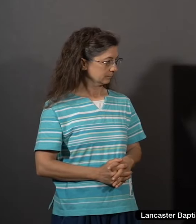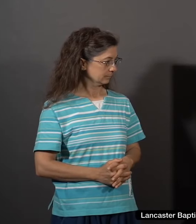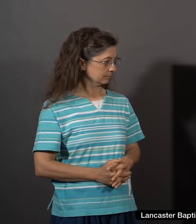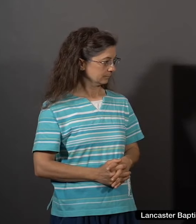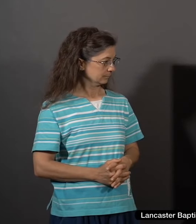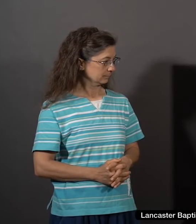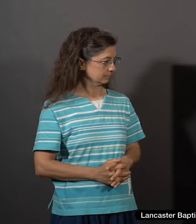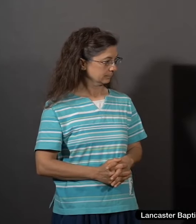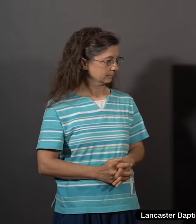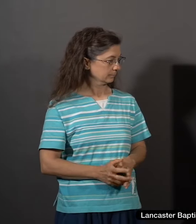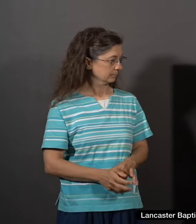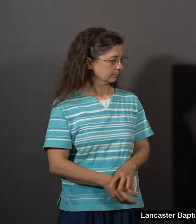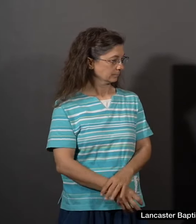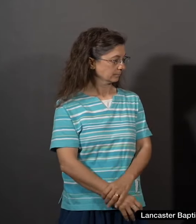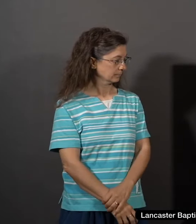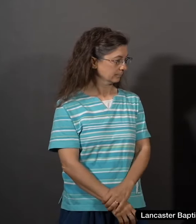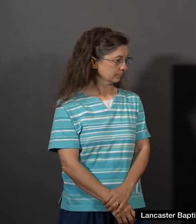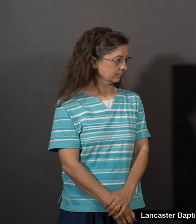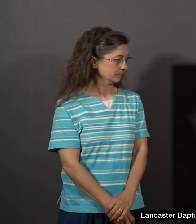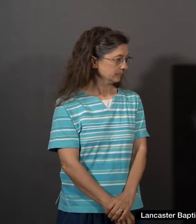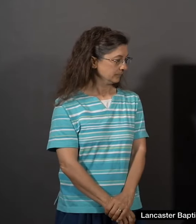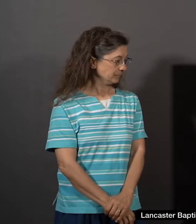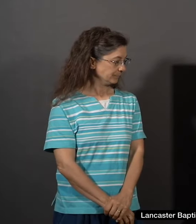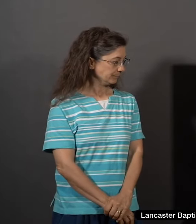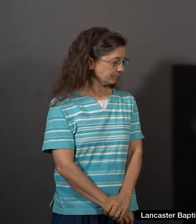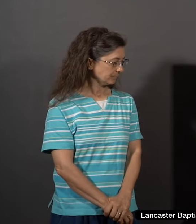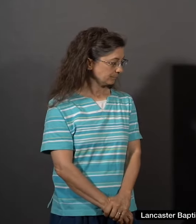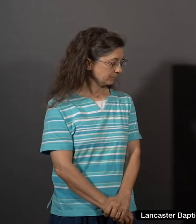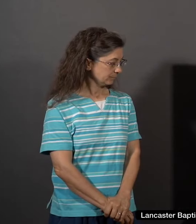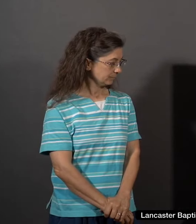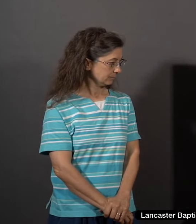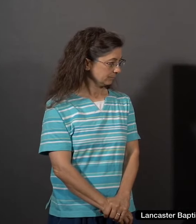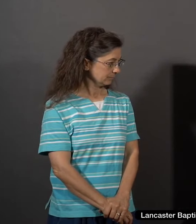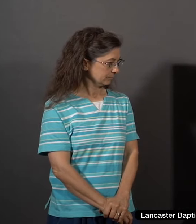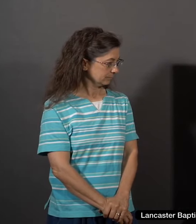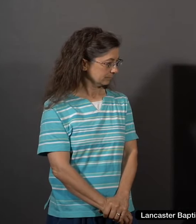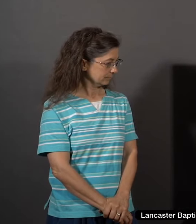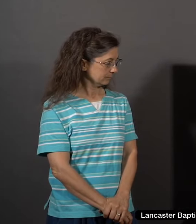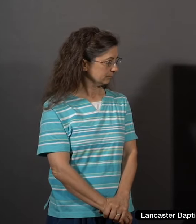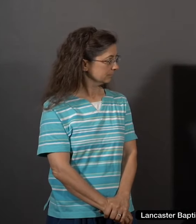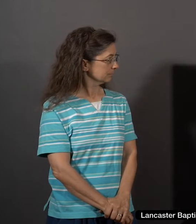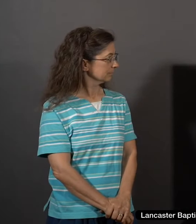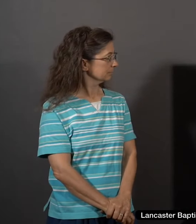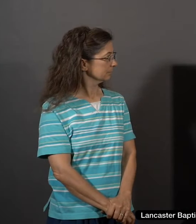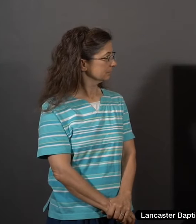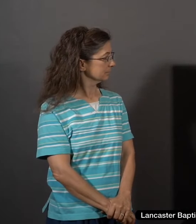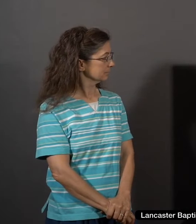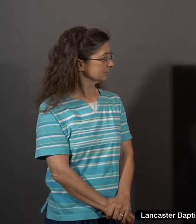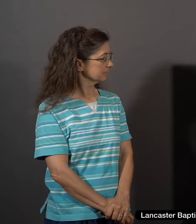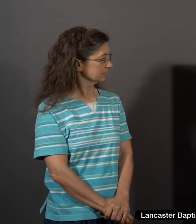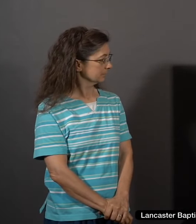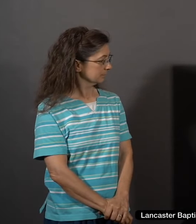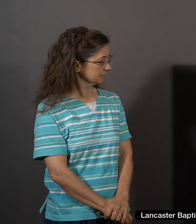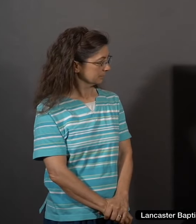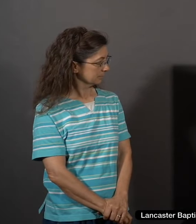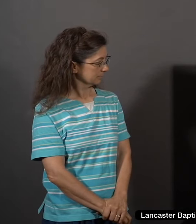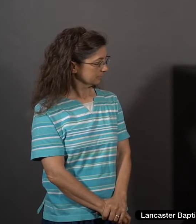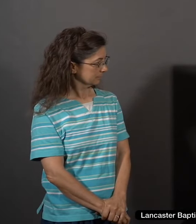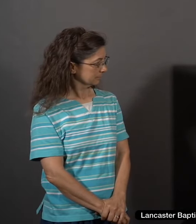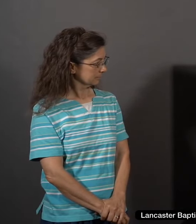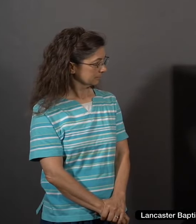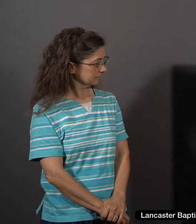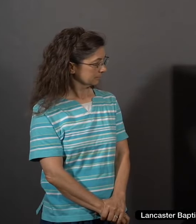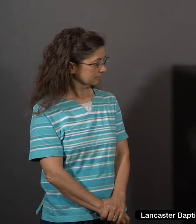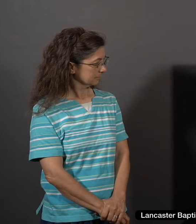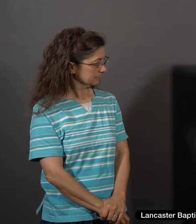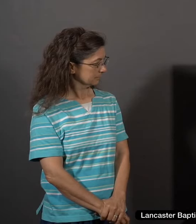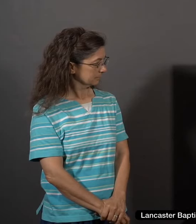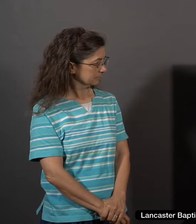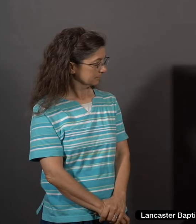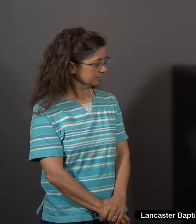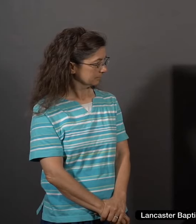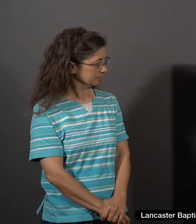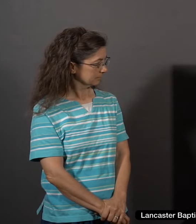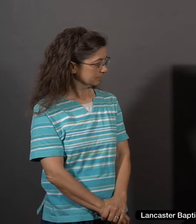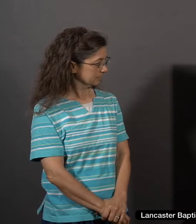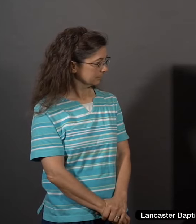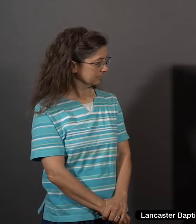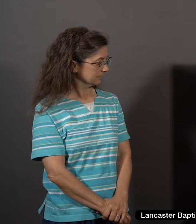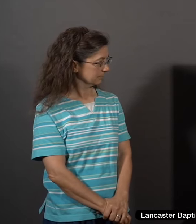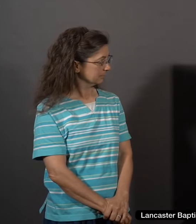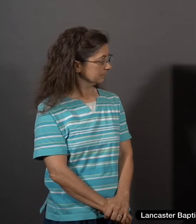for